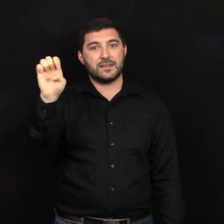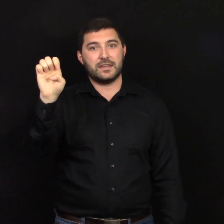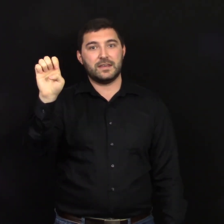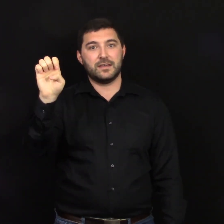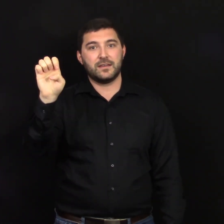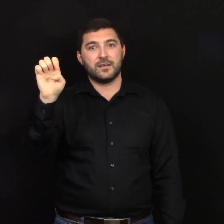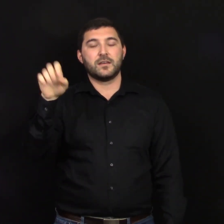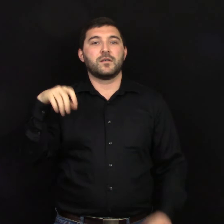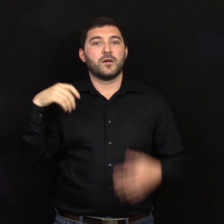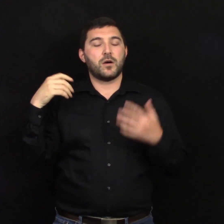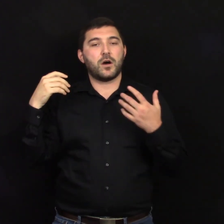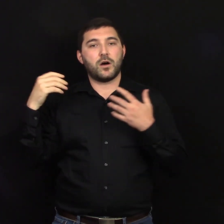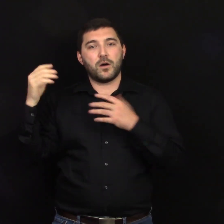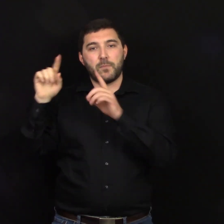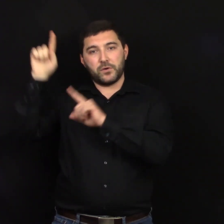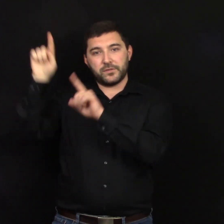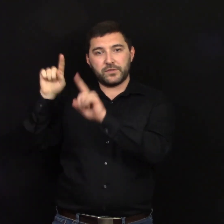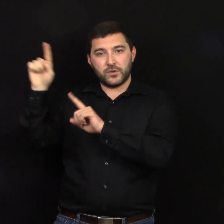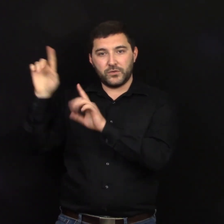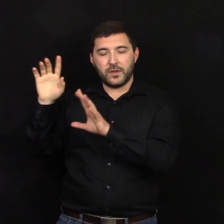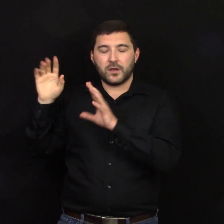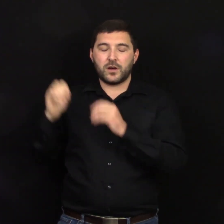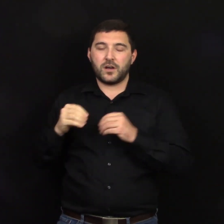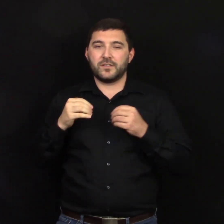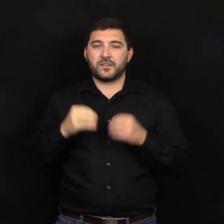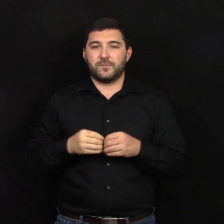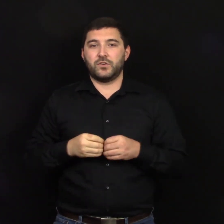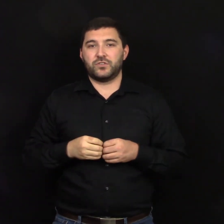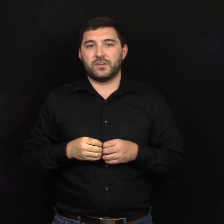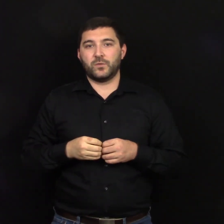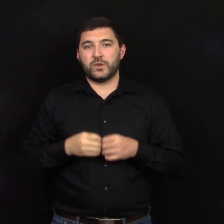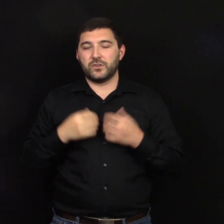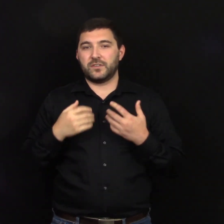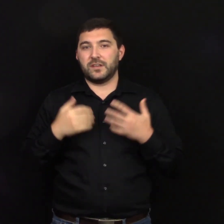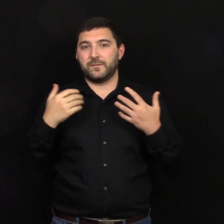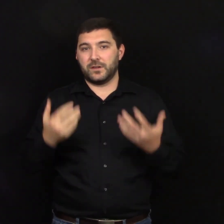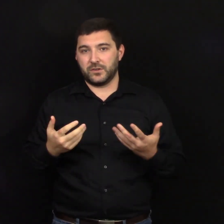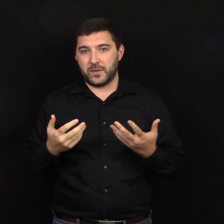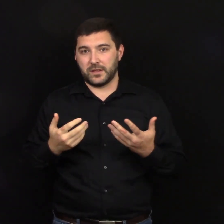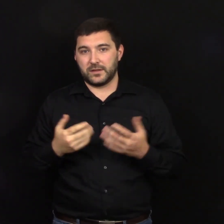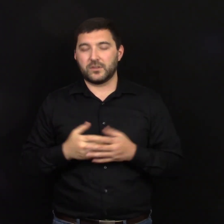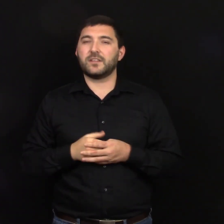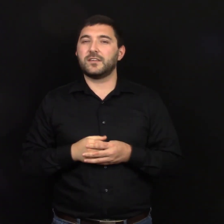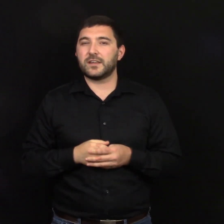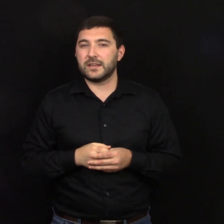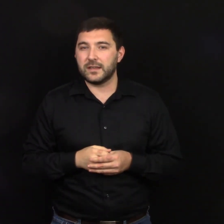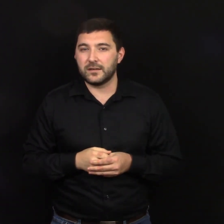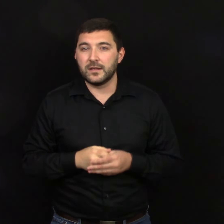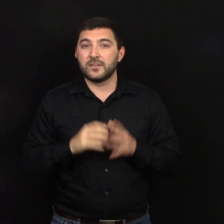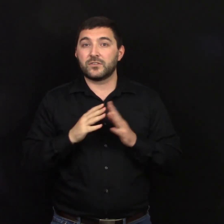L-O-V-E. Both of those cause confusion when you're seeing fingerspelling. So let's see that again